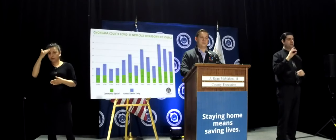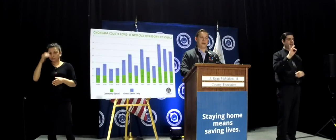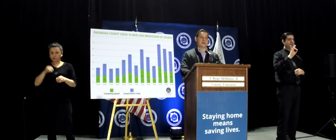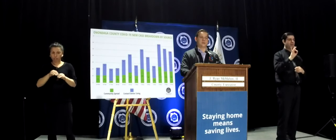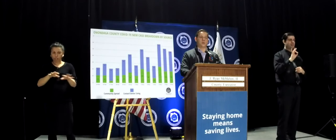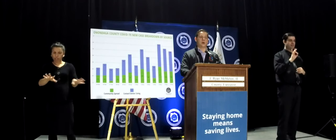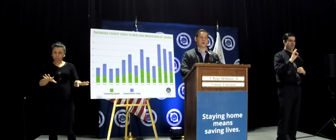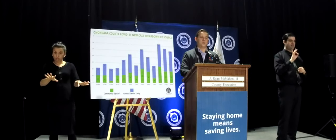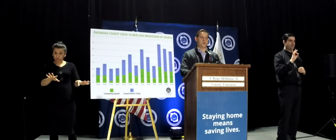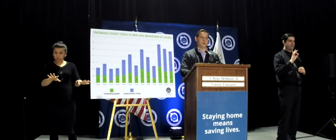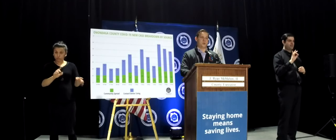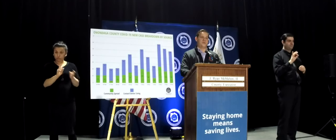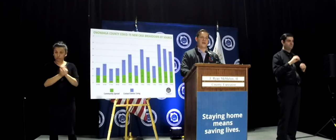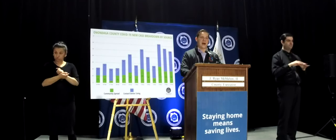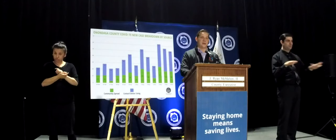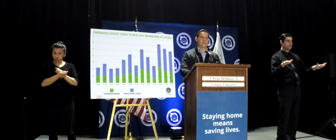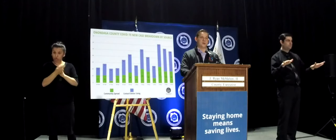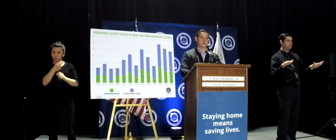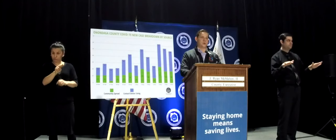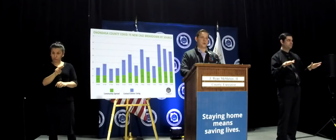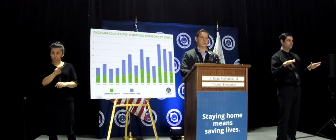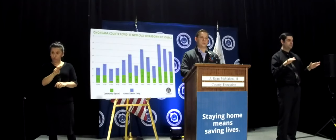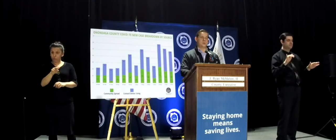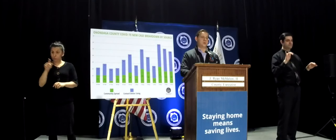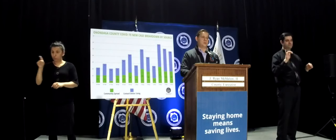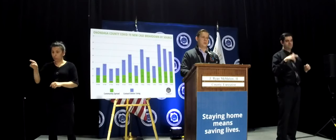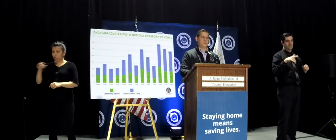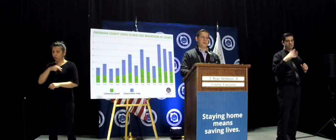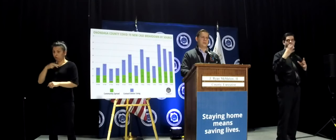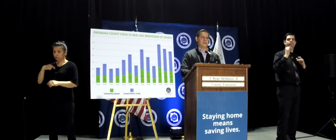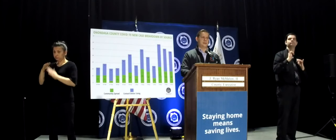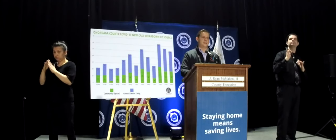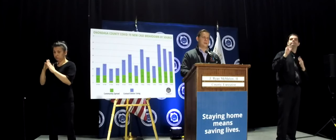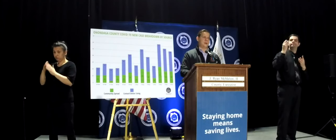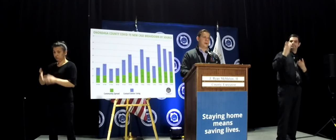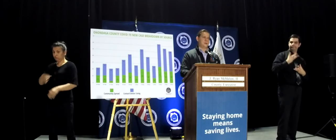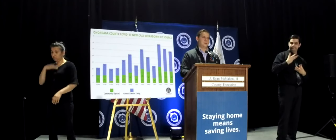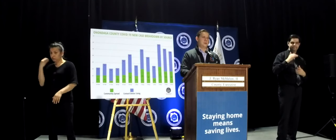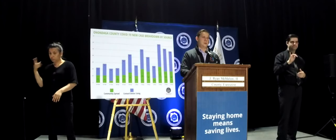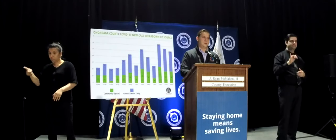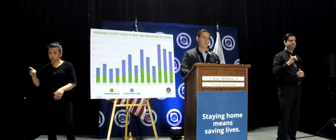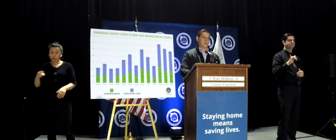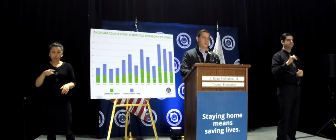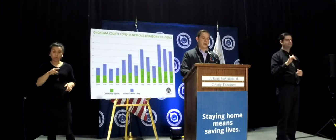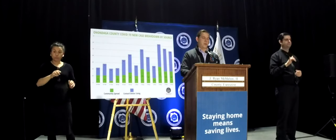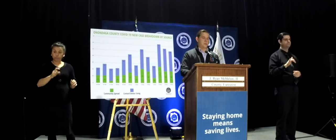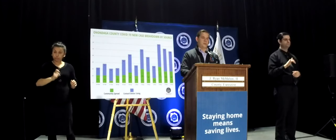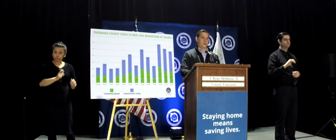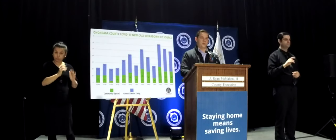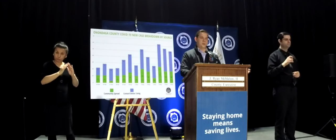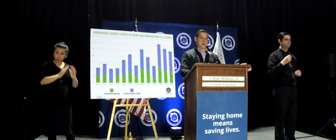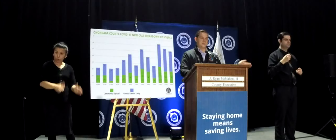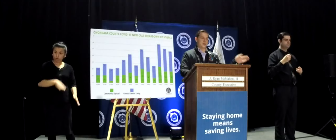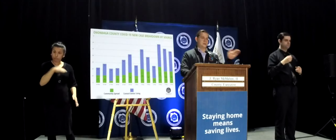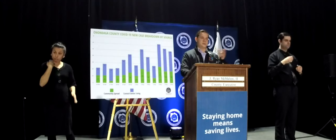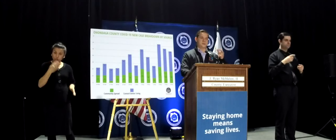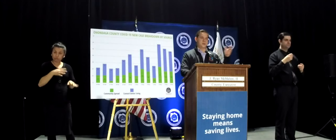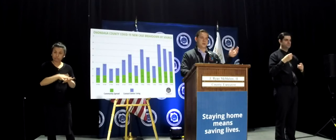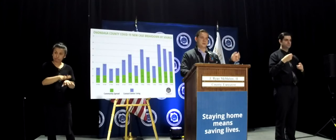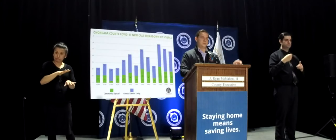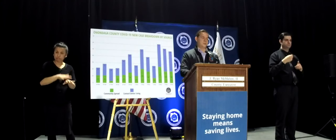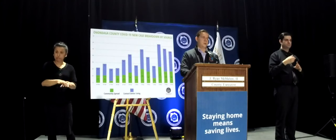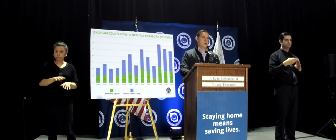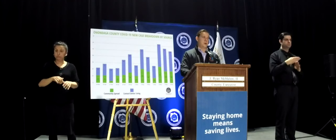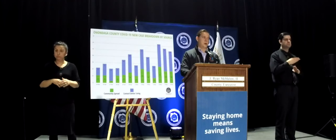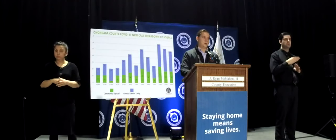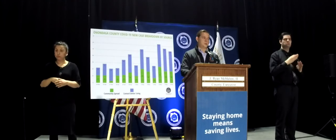This impacted our community in week 5 in nursing homes, maybe week 6. It wasn't a problem before. We didn't have cases in the